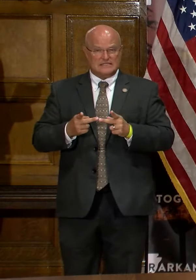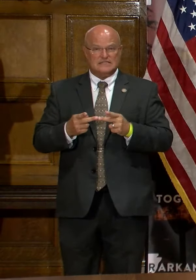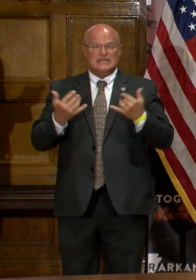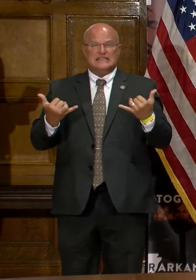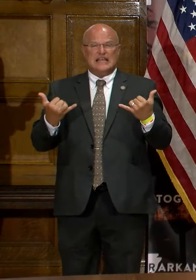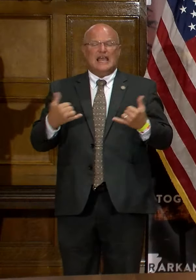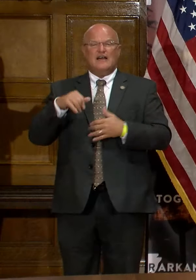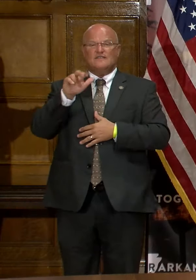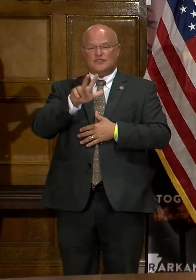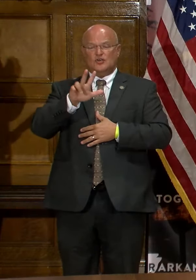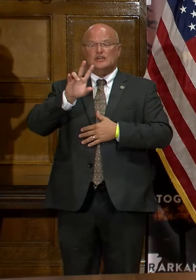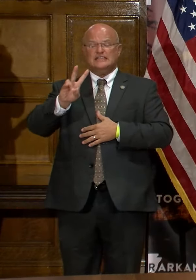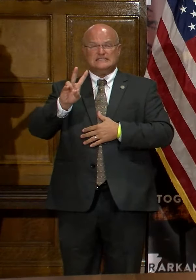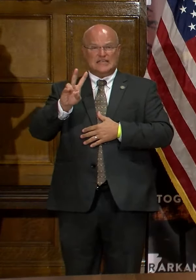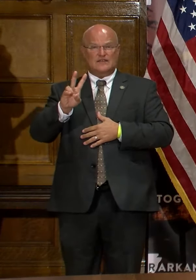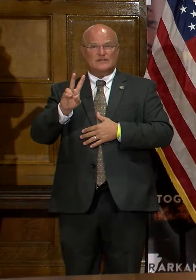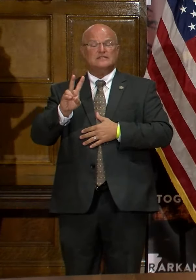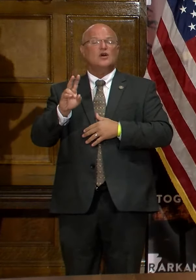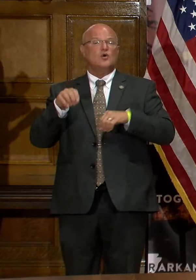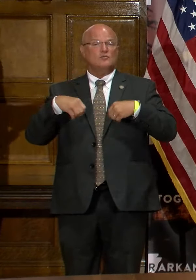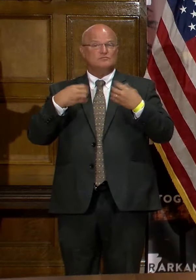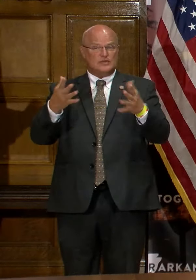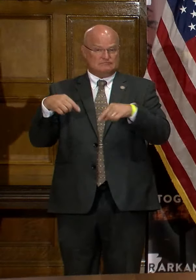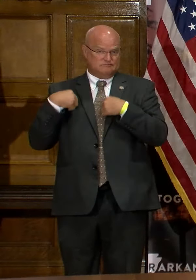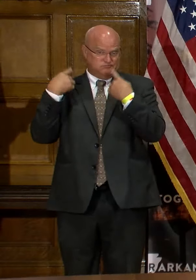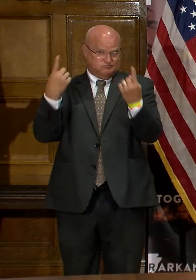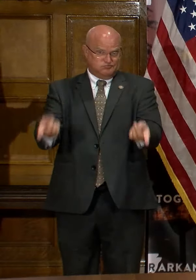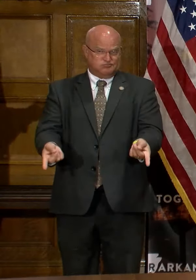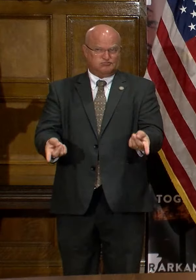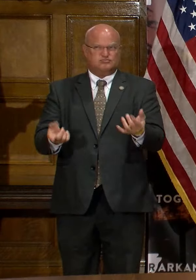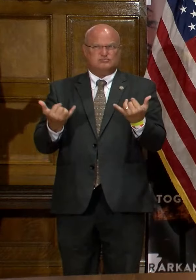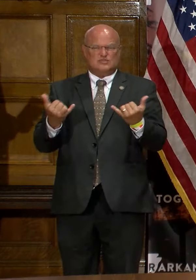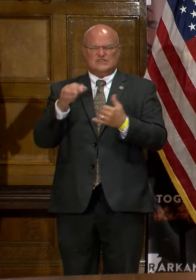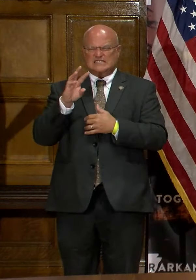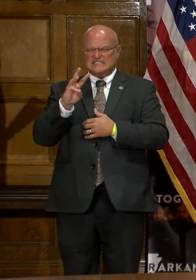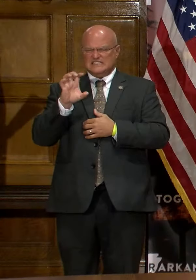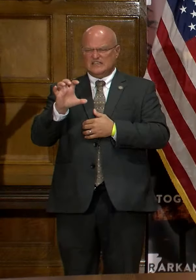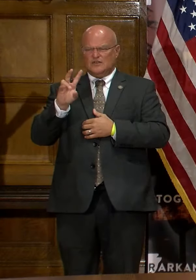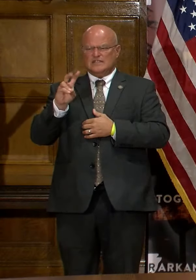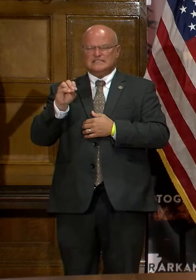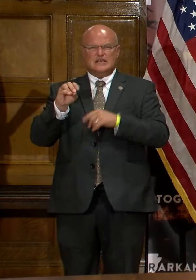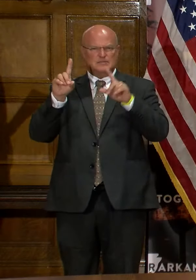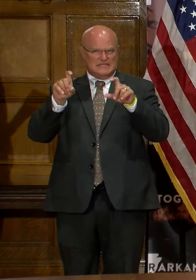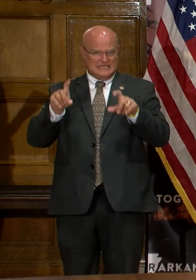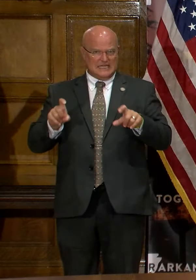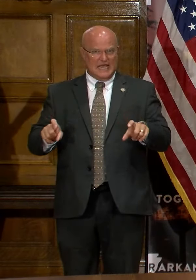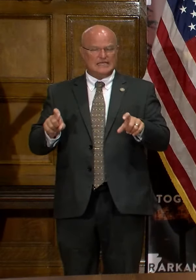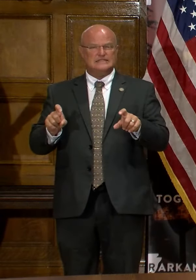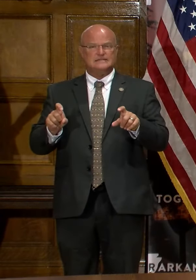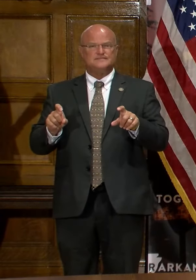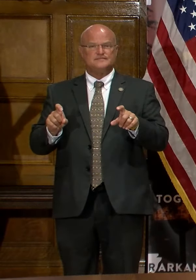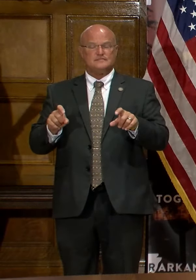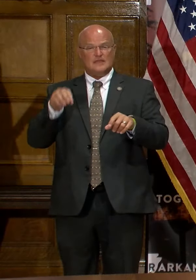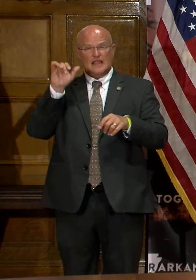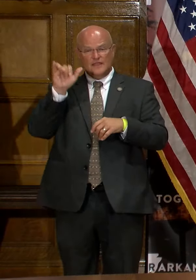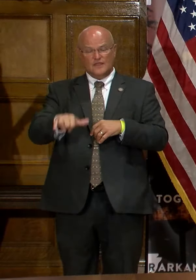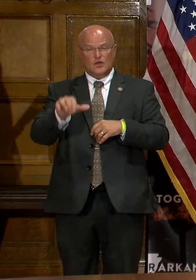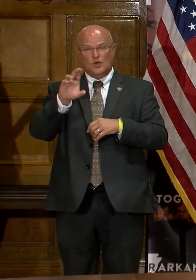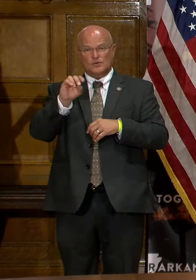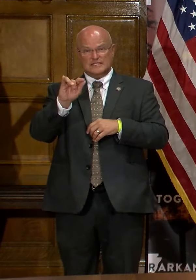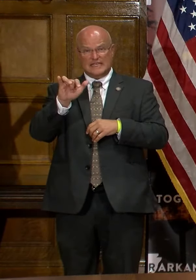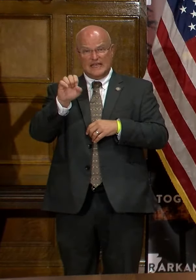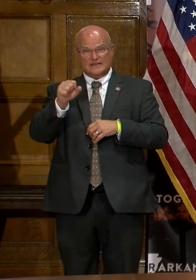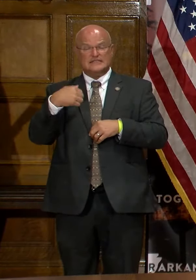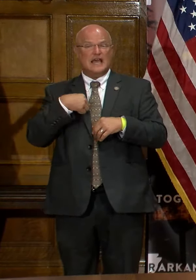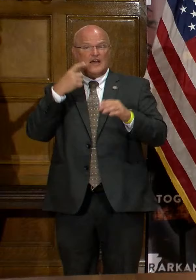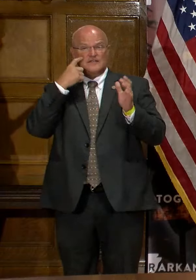37 units that have been providing antigen testing. They've done 670 tests in in those counties and